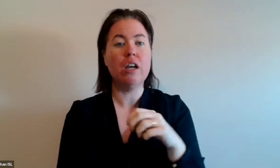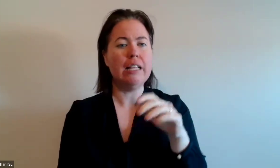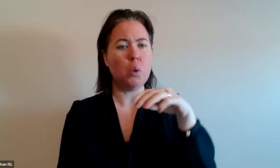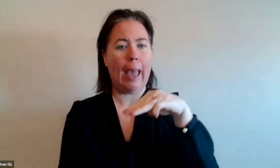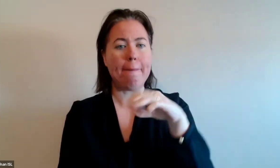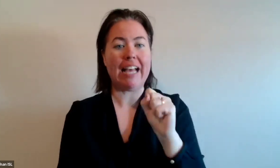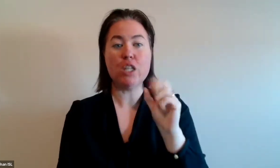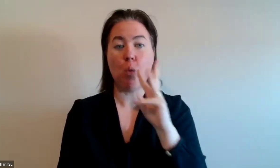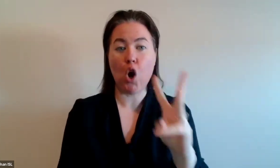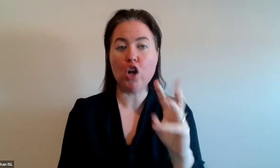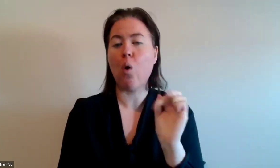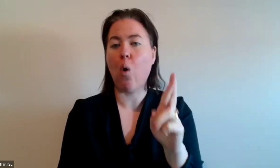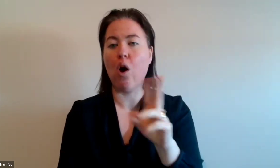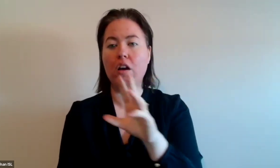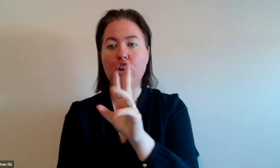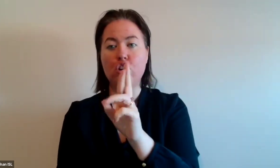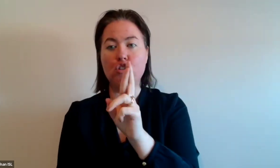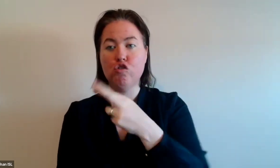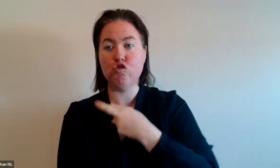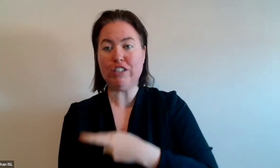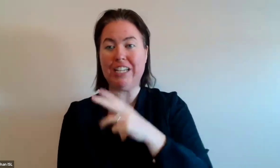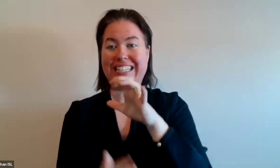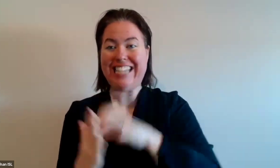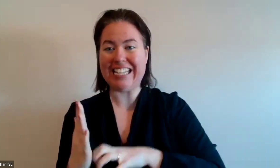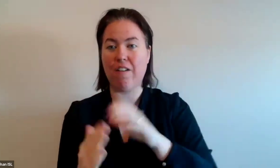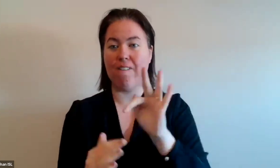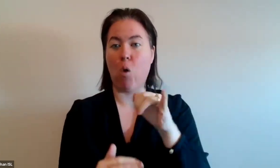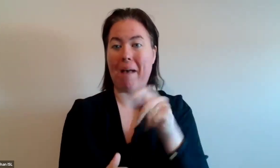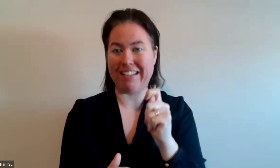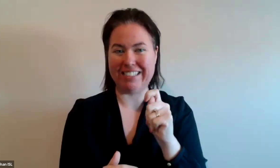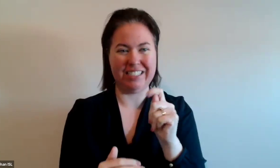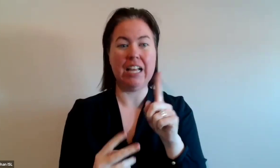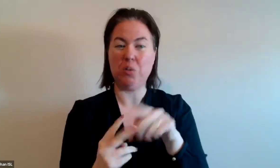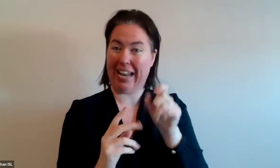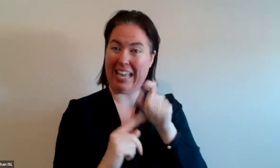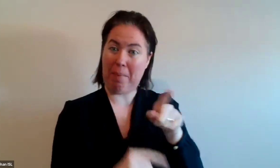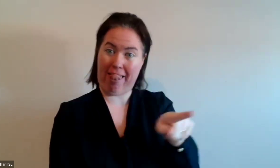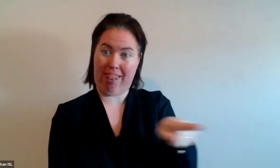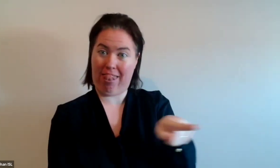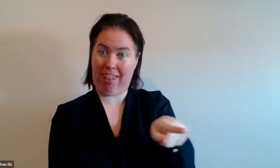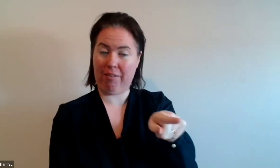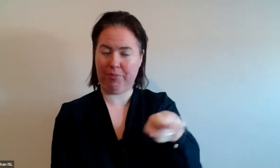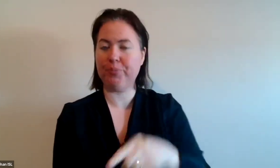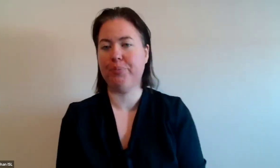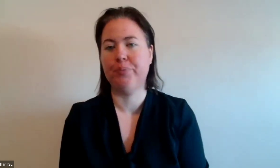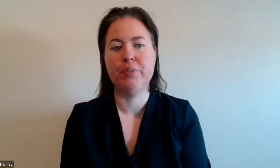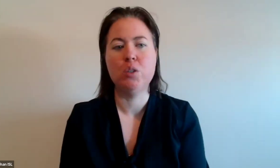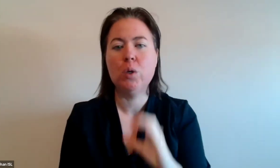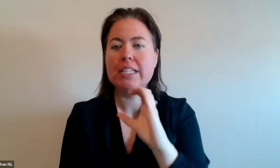the committee, and they can be submitted by email to the email address that's on the screen, which